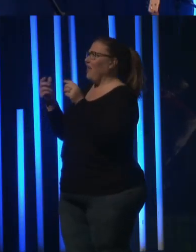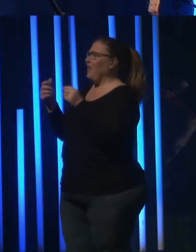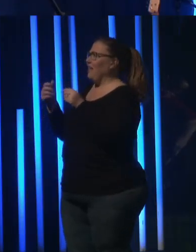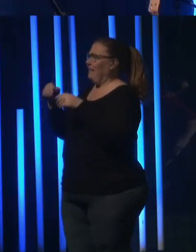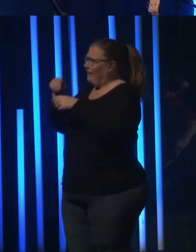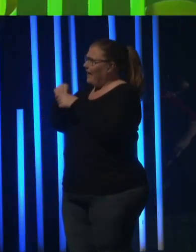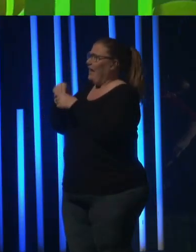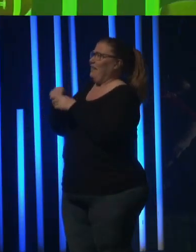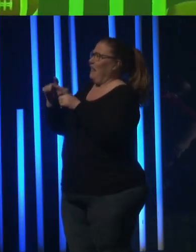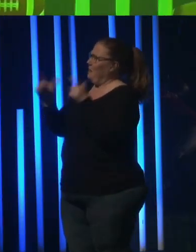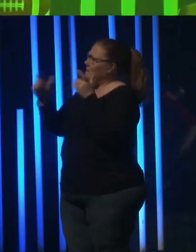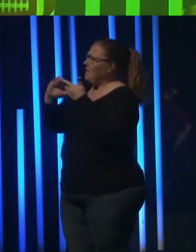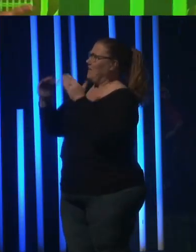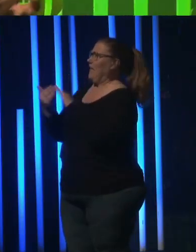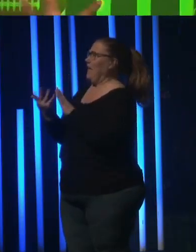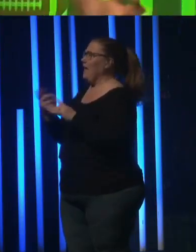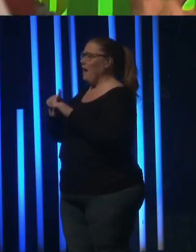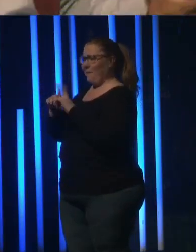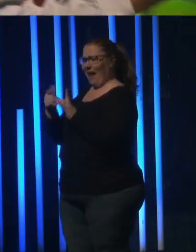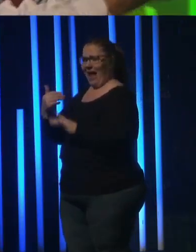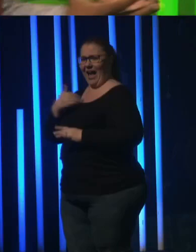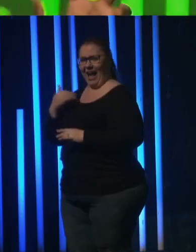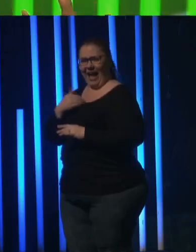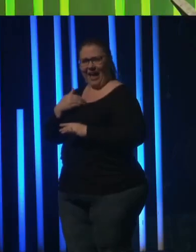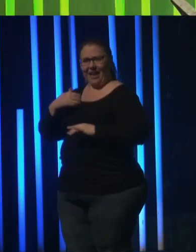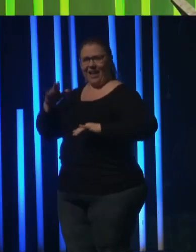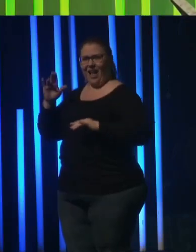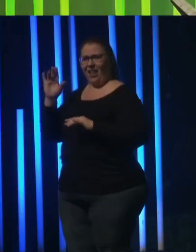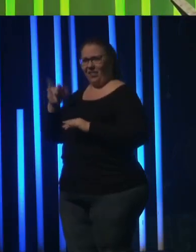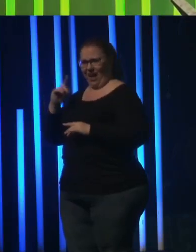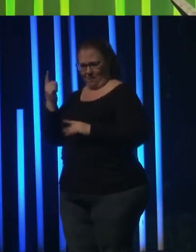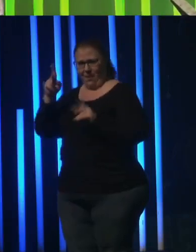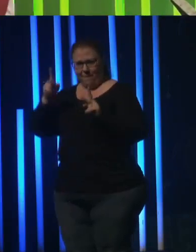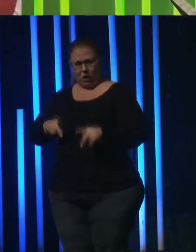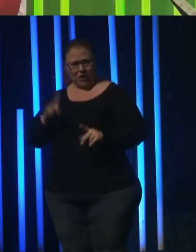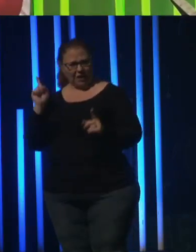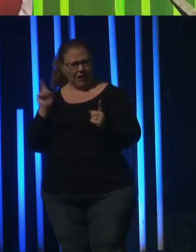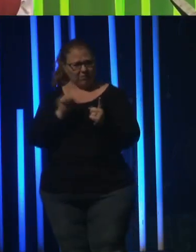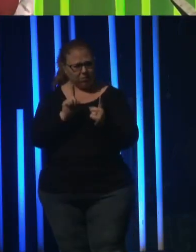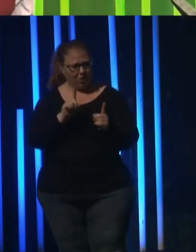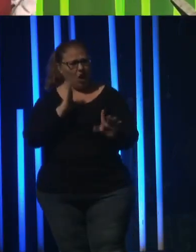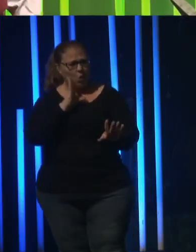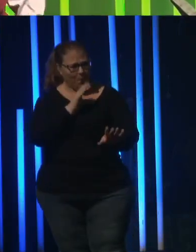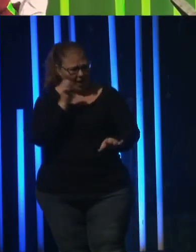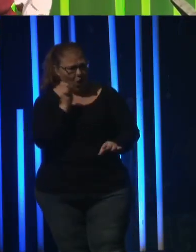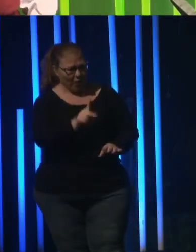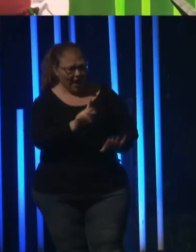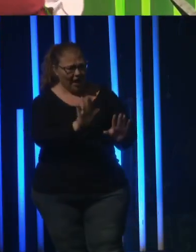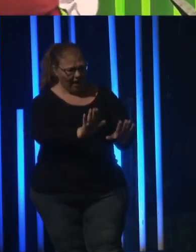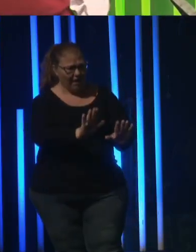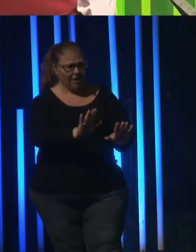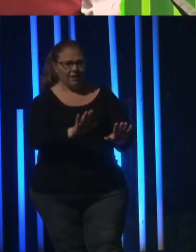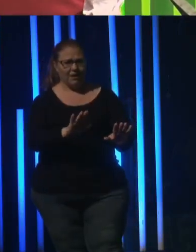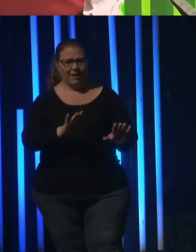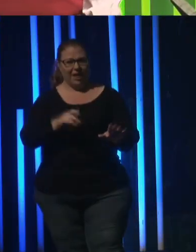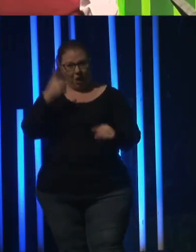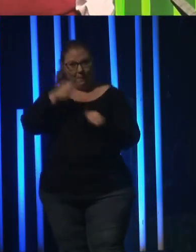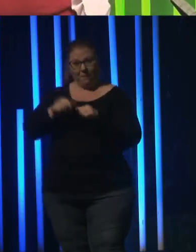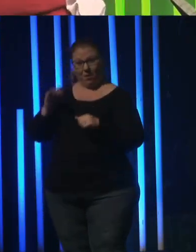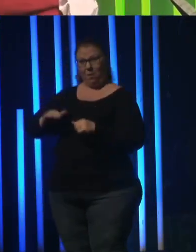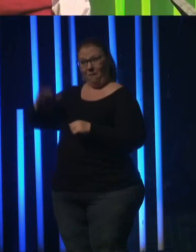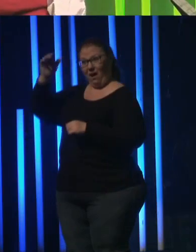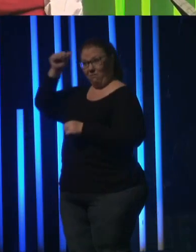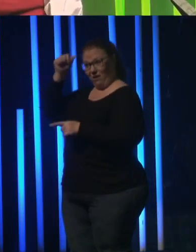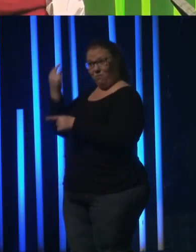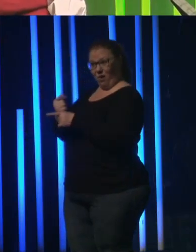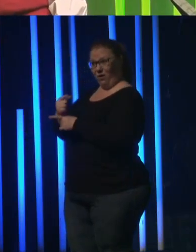city? But I had this Aunt Bessie that came along and said, you're gonna be okay. I remember when my baby brother Charles, just 2 years